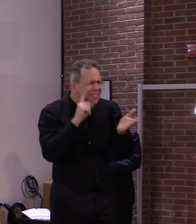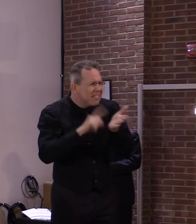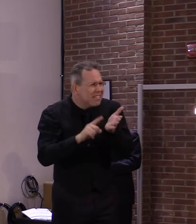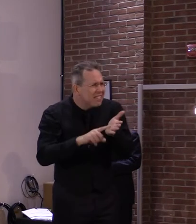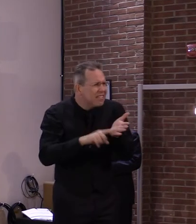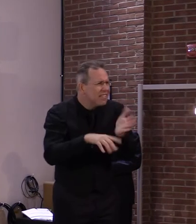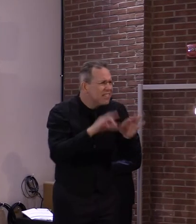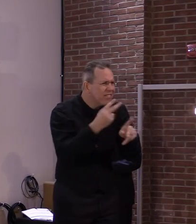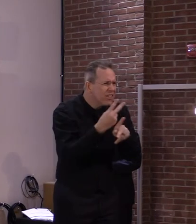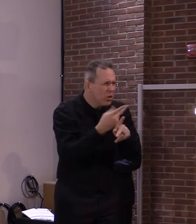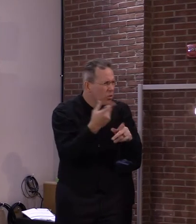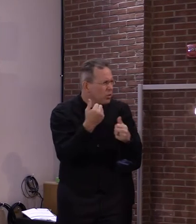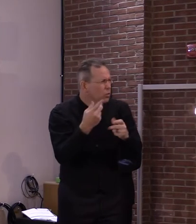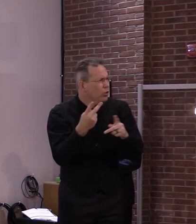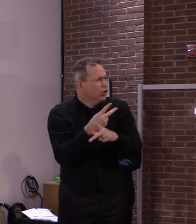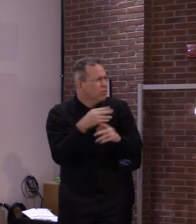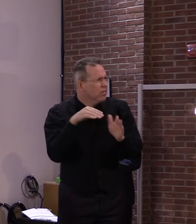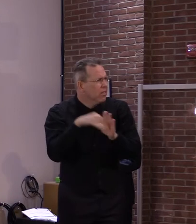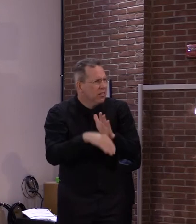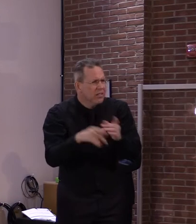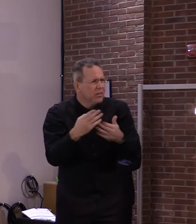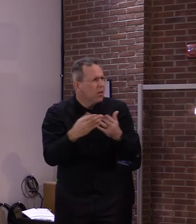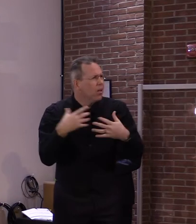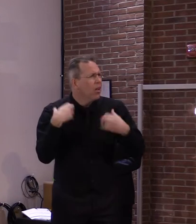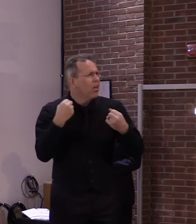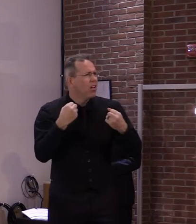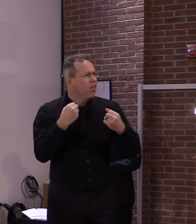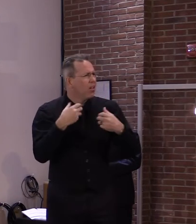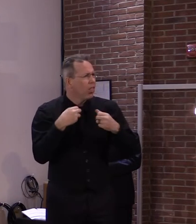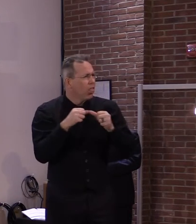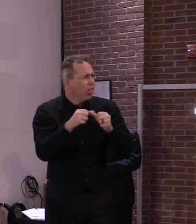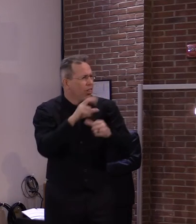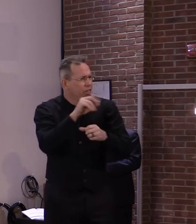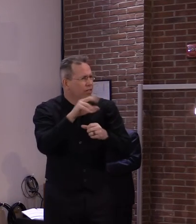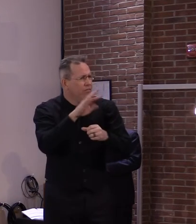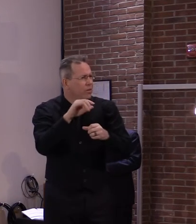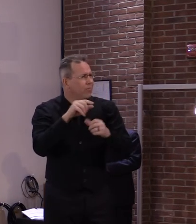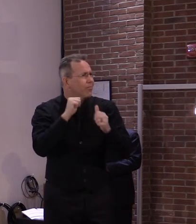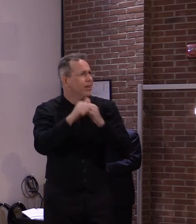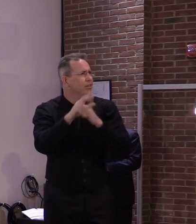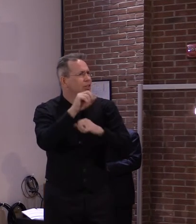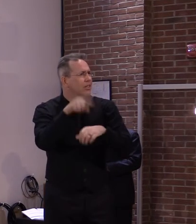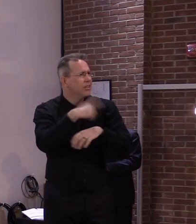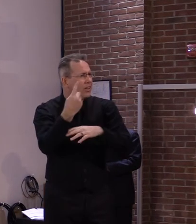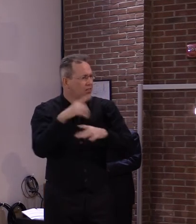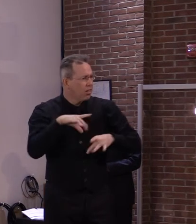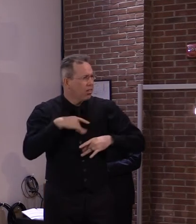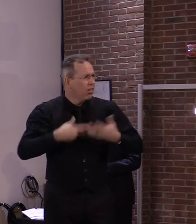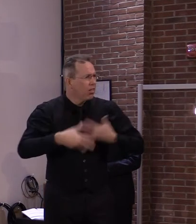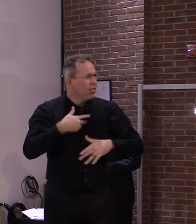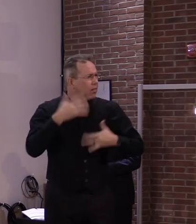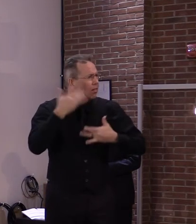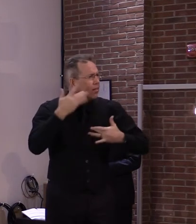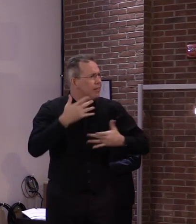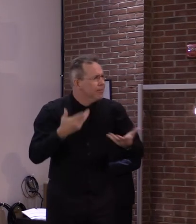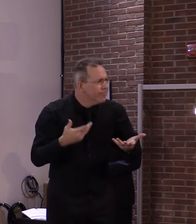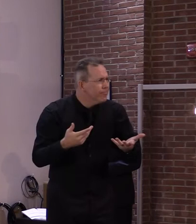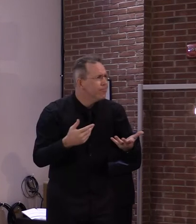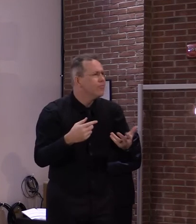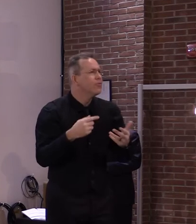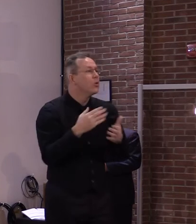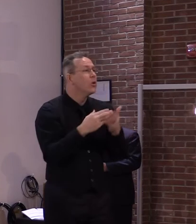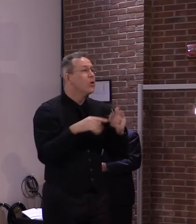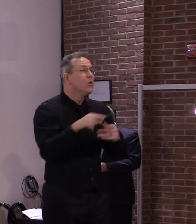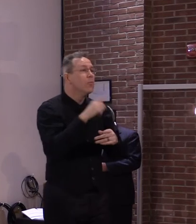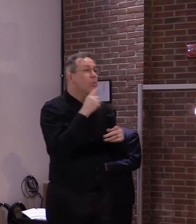that better in terms of how frequent it happens in vermont and we'll be interviewing a number of people to